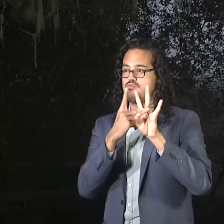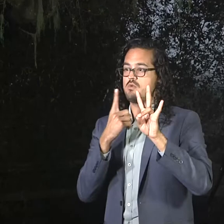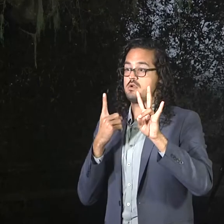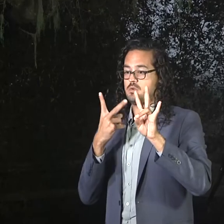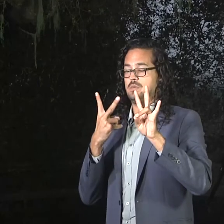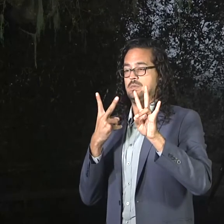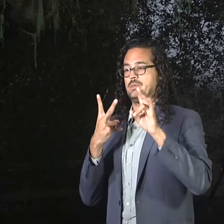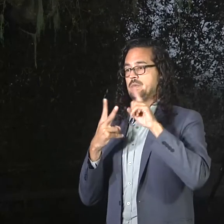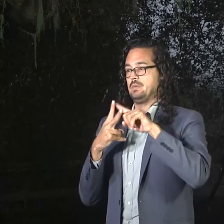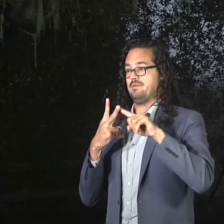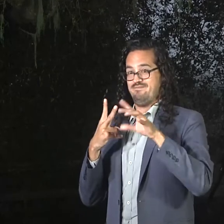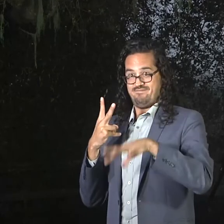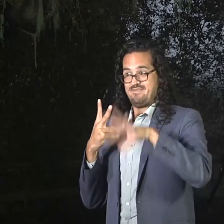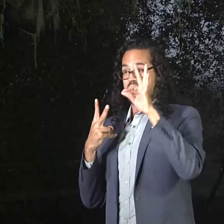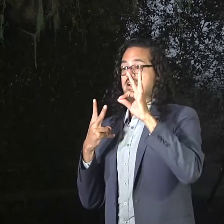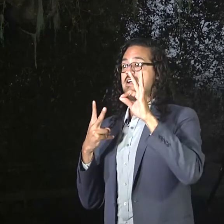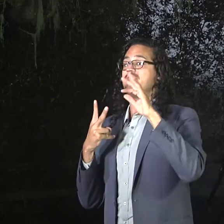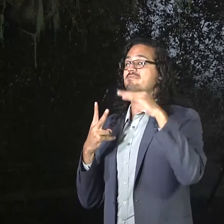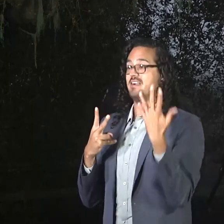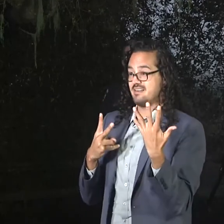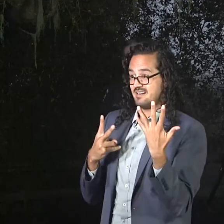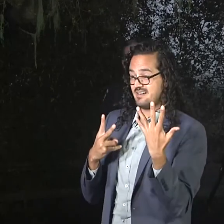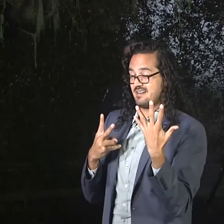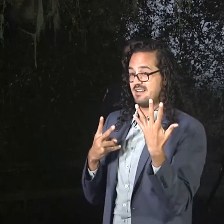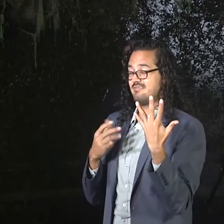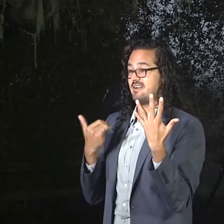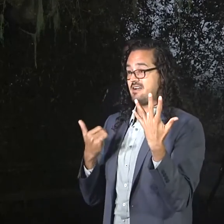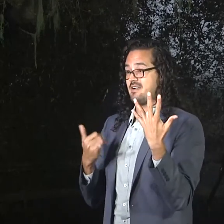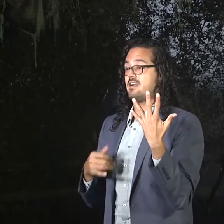of the missing man, so we're looking for him. So, that brings the total to six.